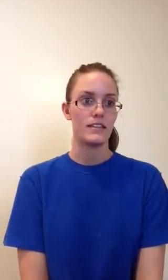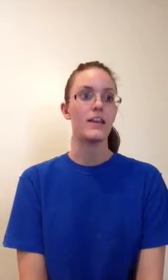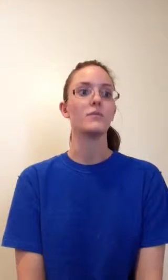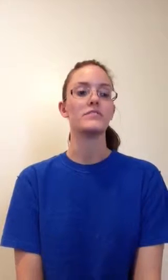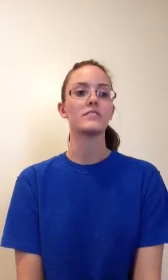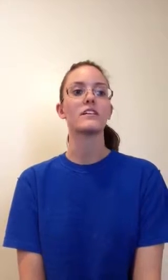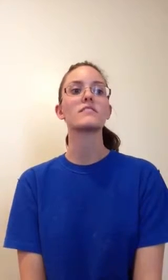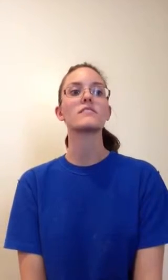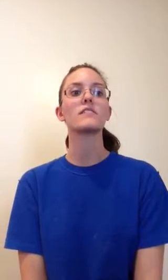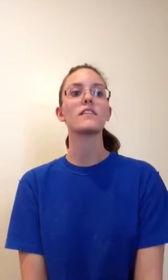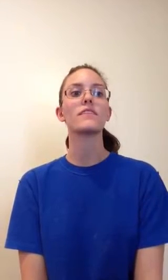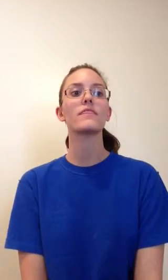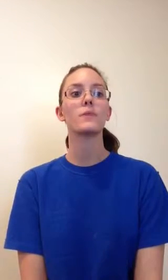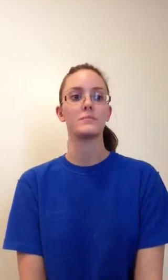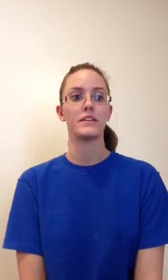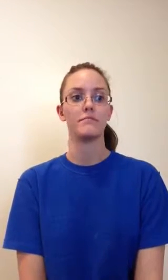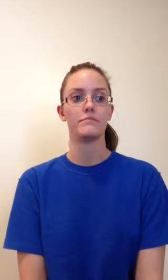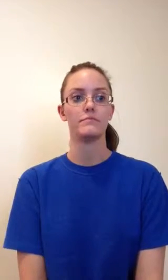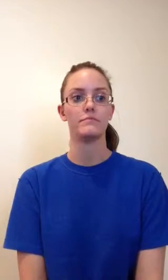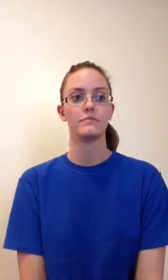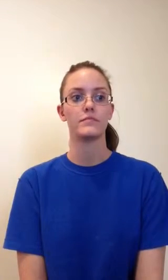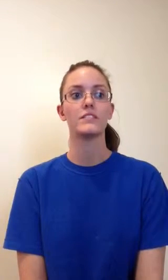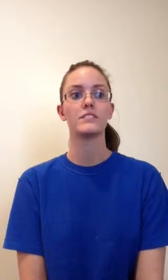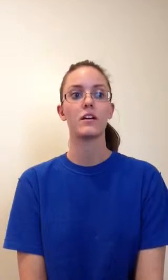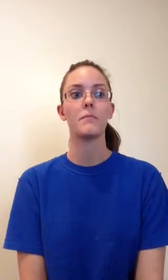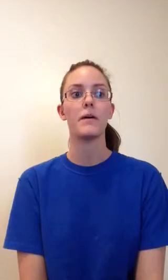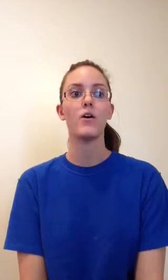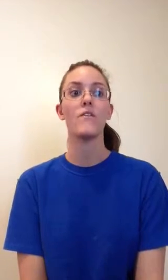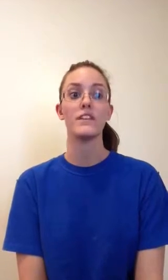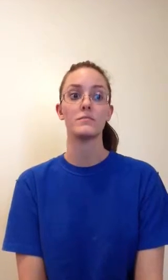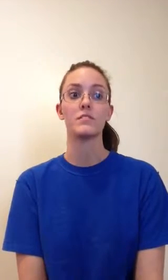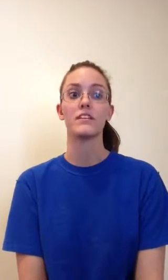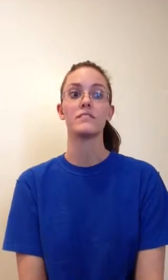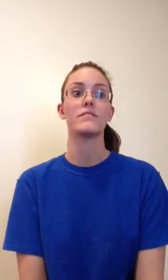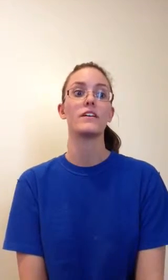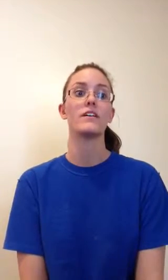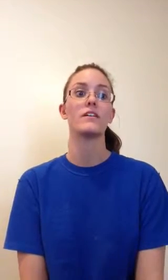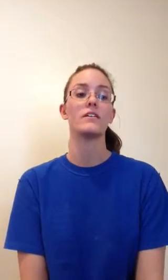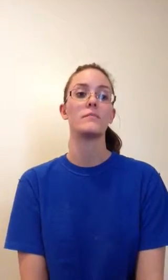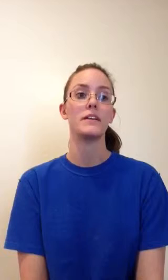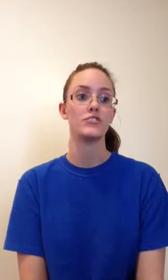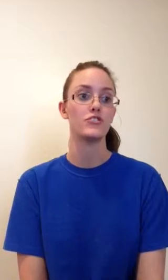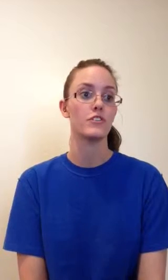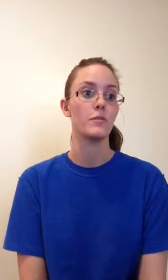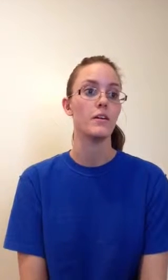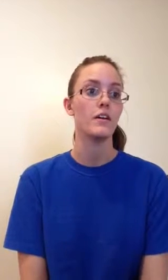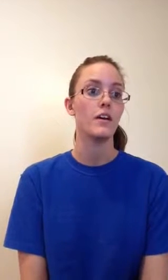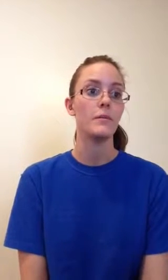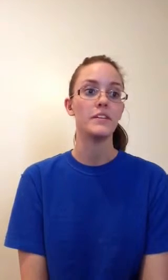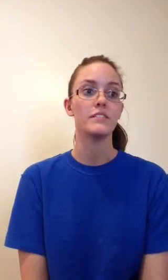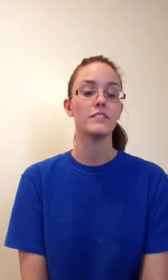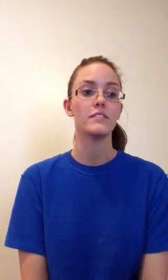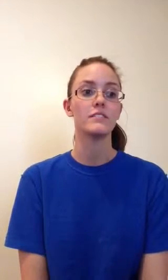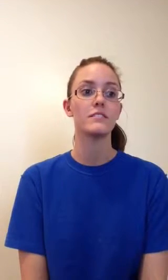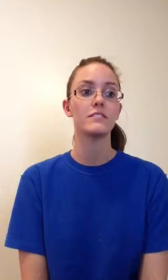Now we've discussed the website. Let's talk about Facebook. That is very mainstream. I mean,